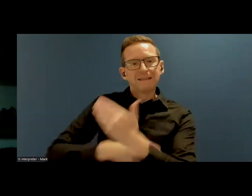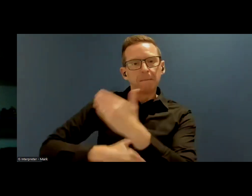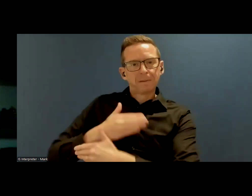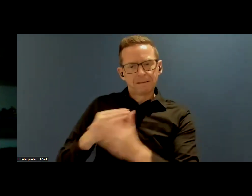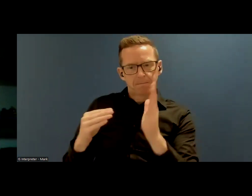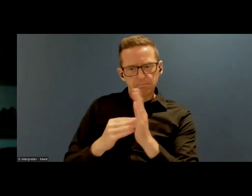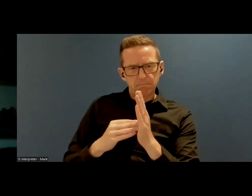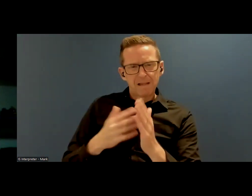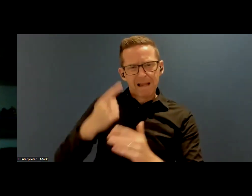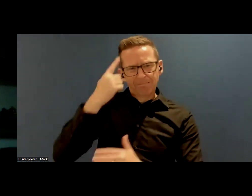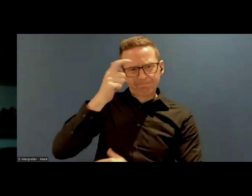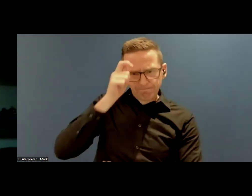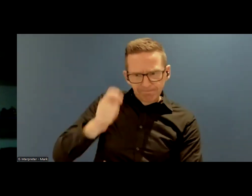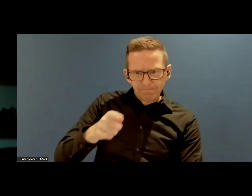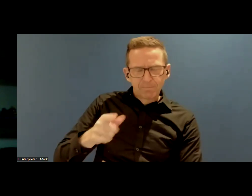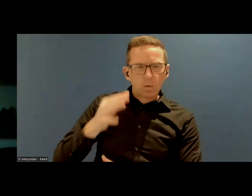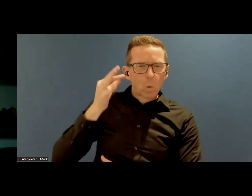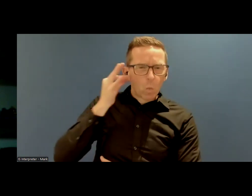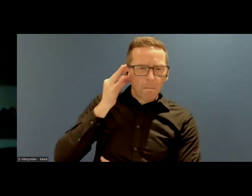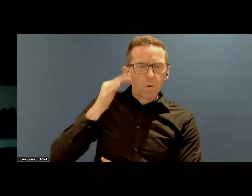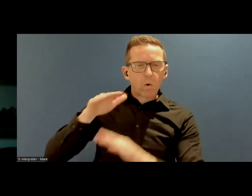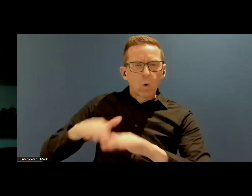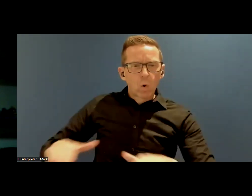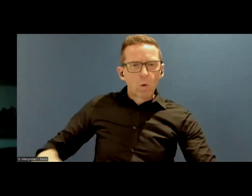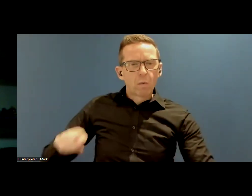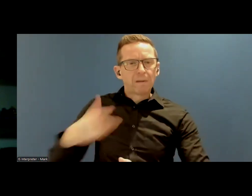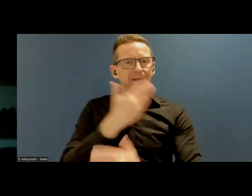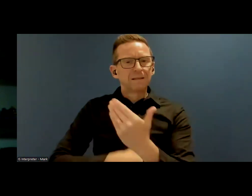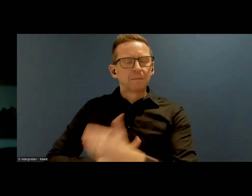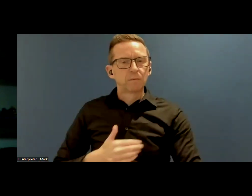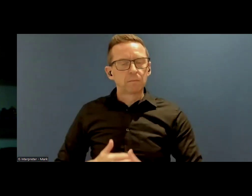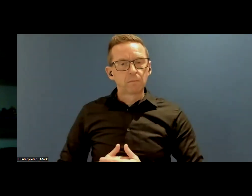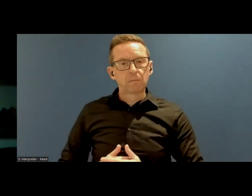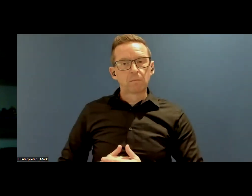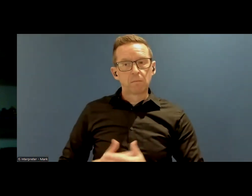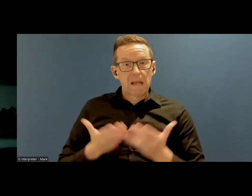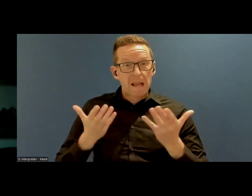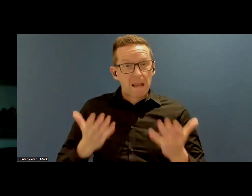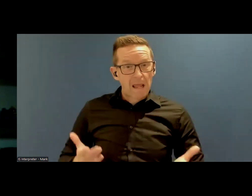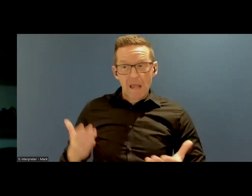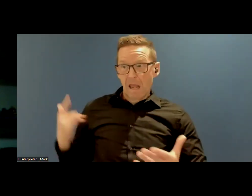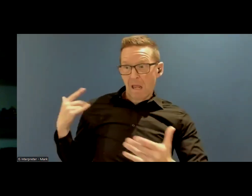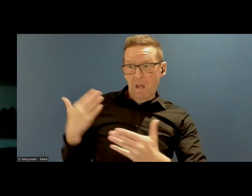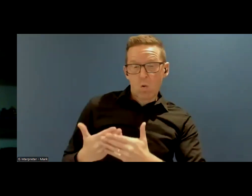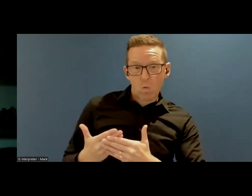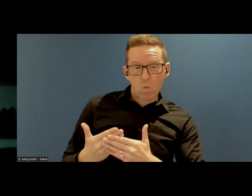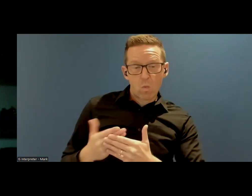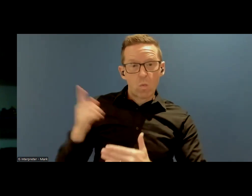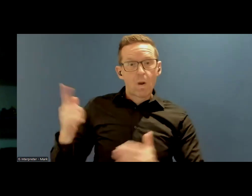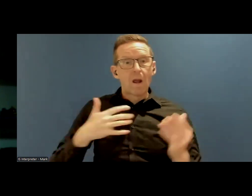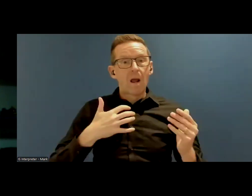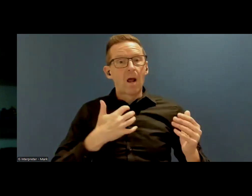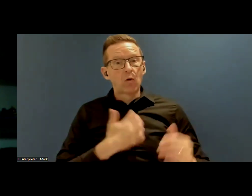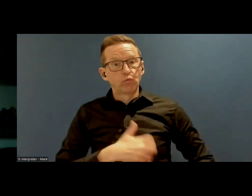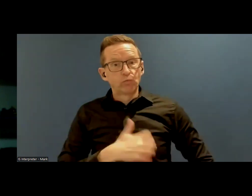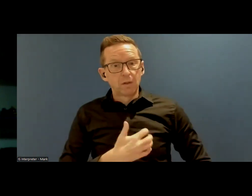with disabilities. But as for today, Argentina is closing down or downsizing